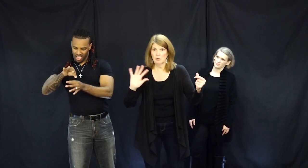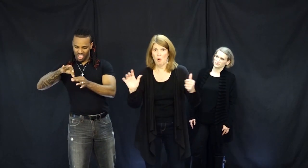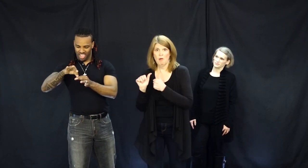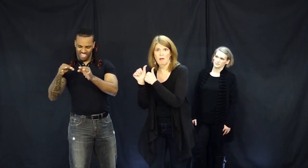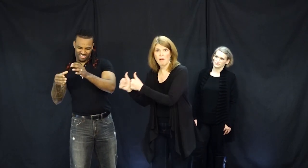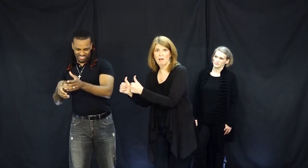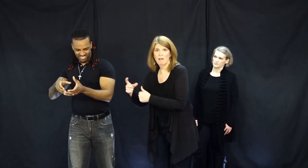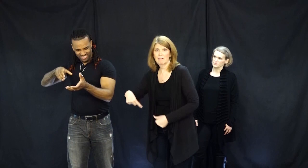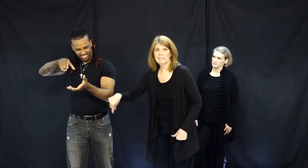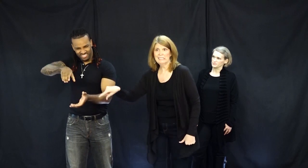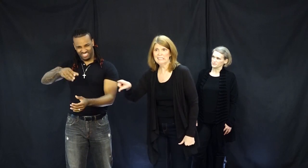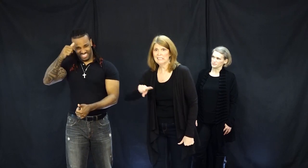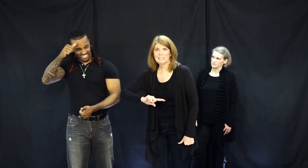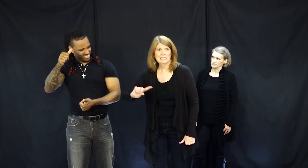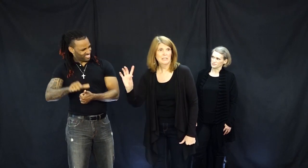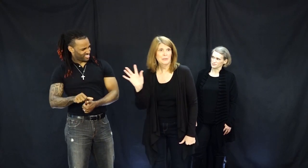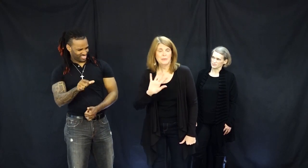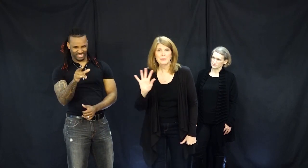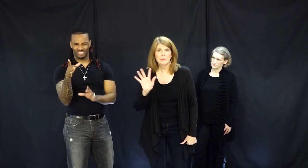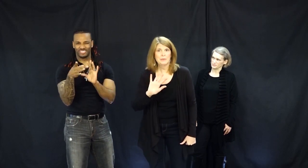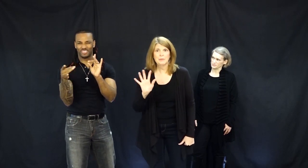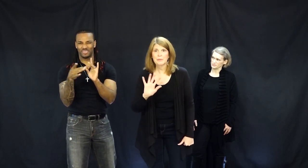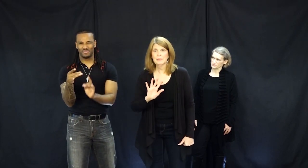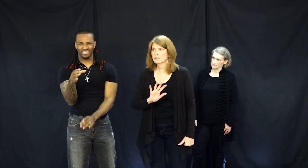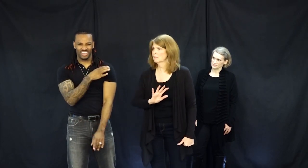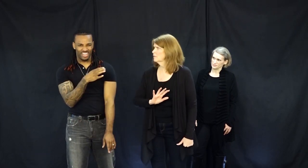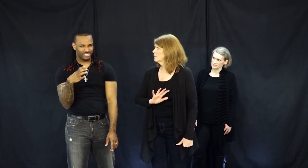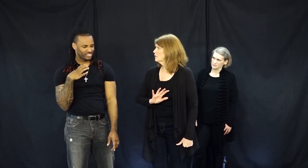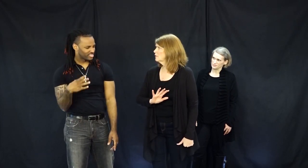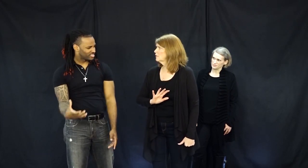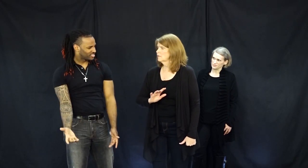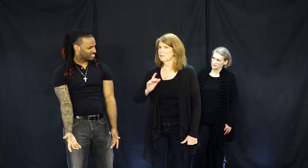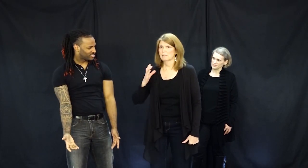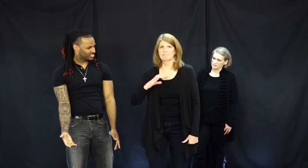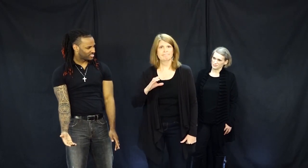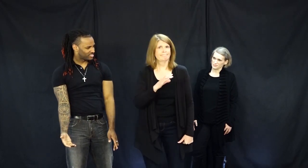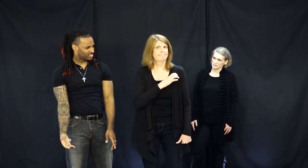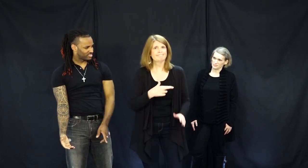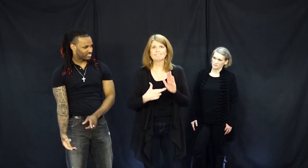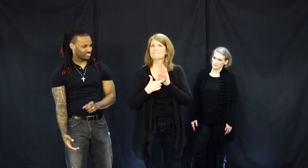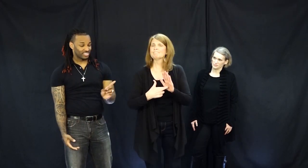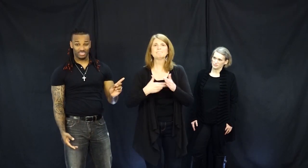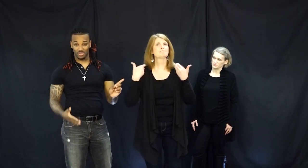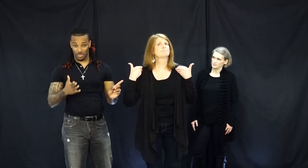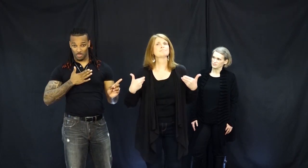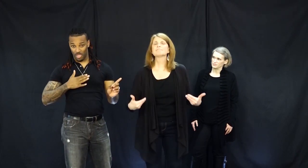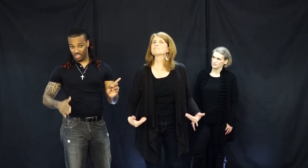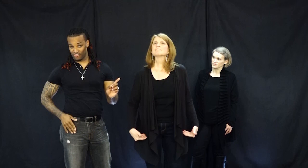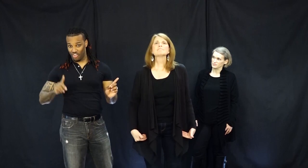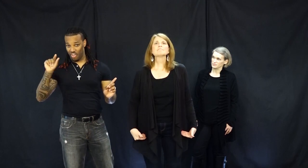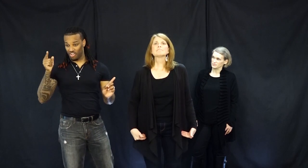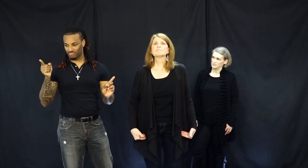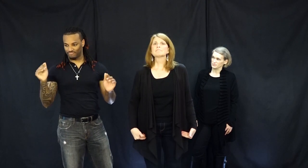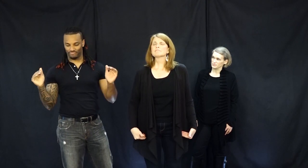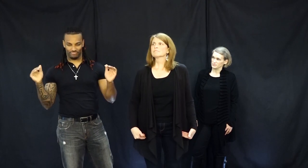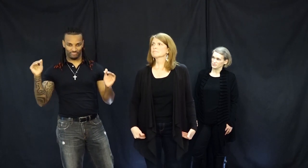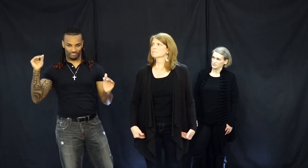Boston? you Look at the cost astray. and all that we've lost, and you talk This about Congress does not speak for My me. dog speaks more eloquently They're